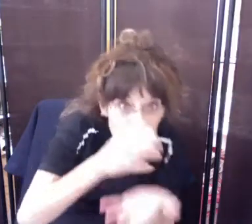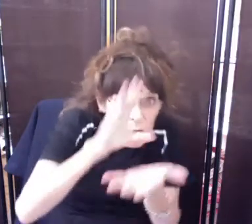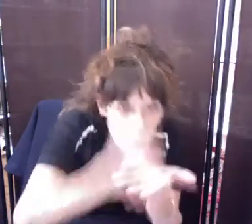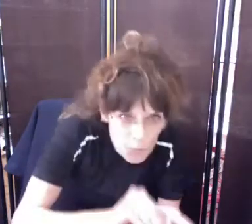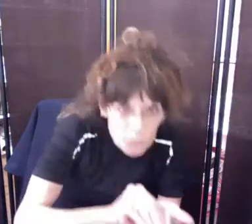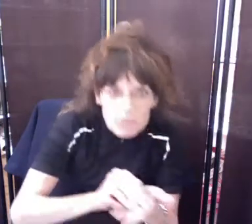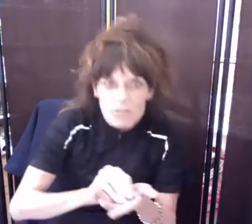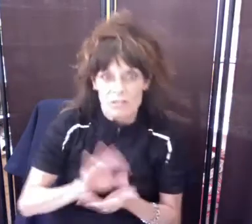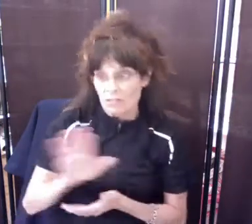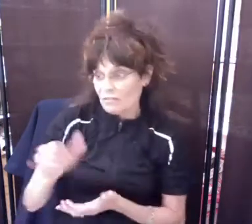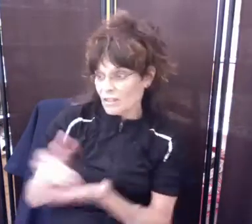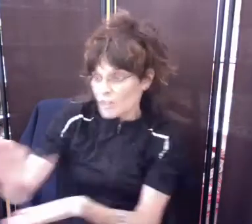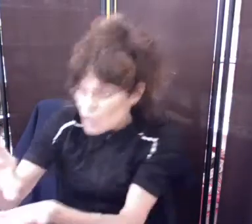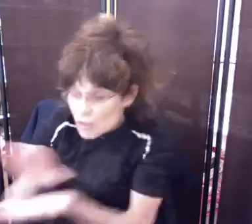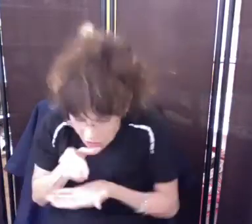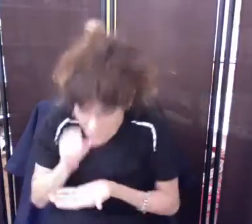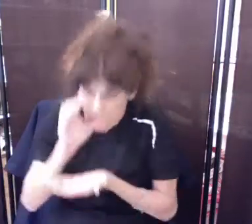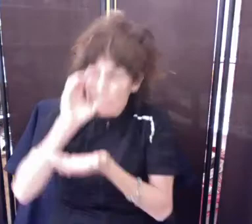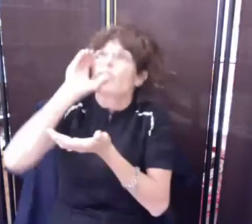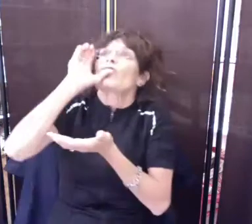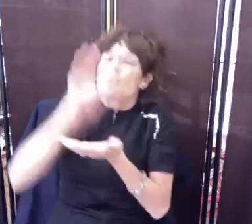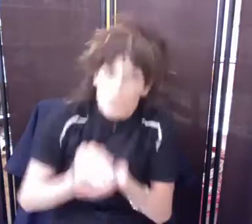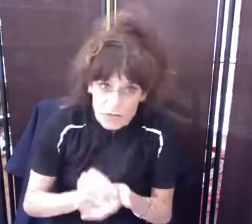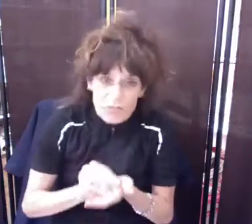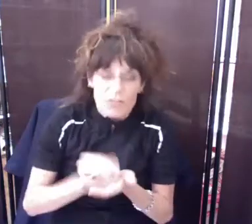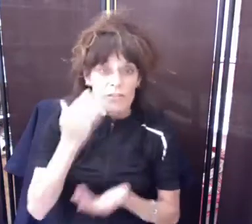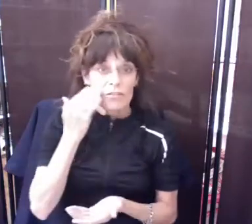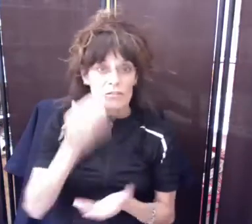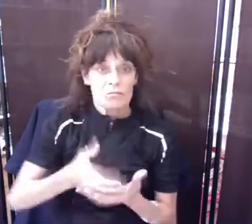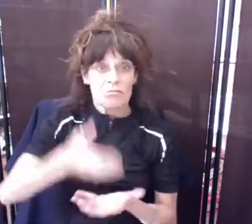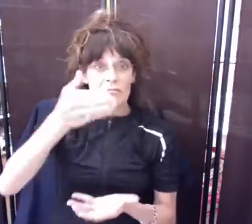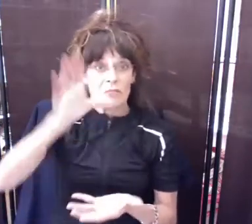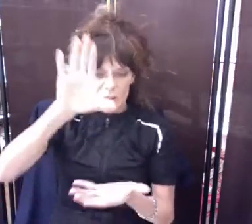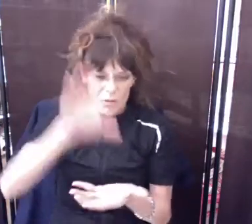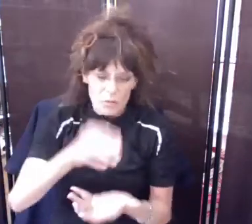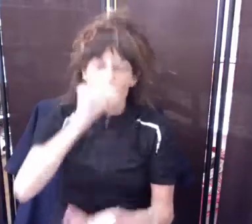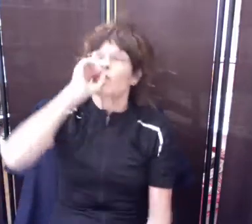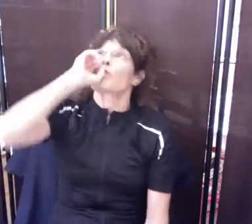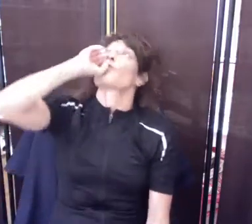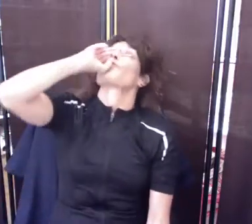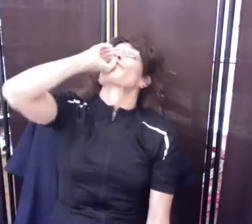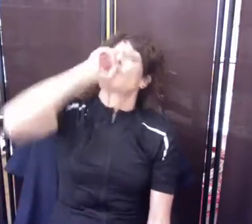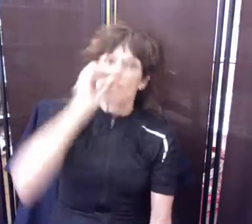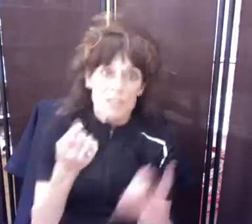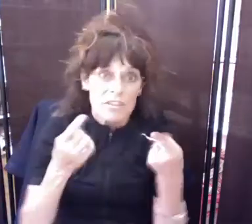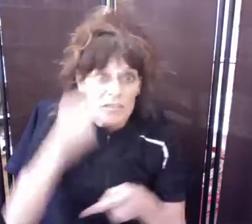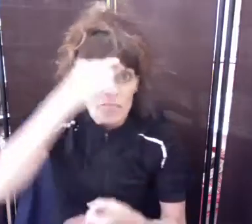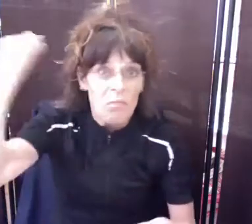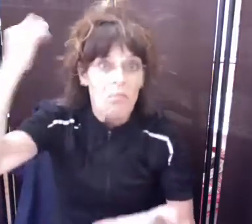did damage to the rest of the bottle, and I went into my first blackout. And I came to in a field